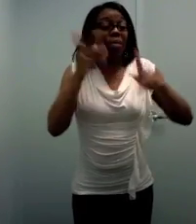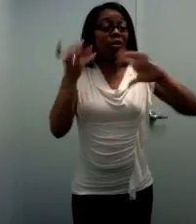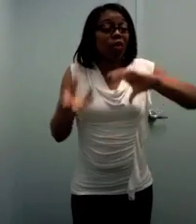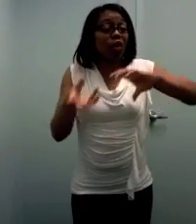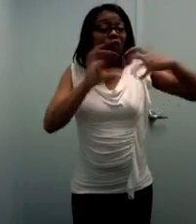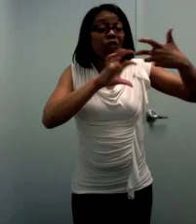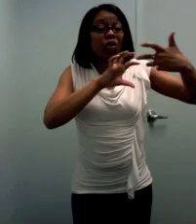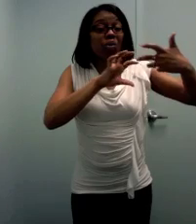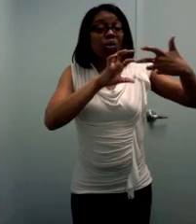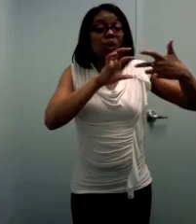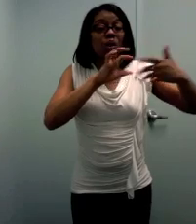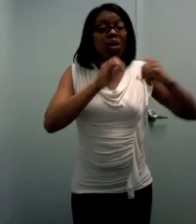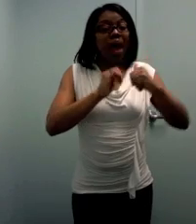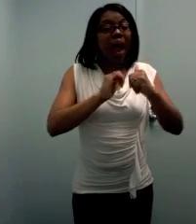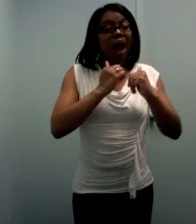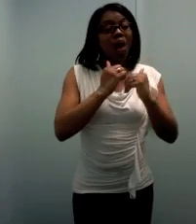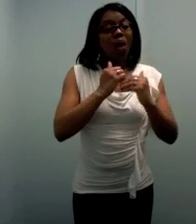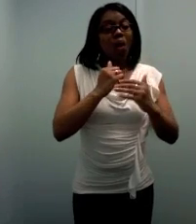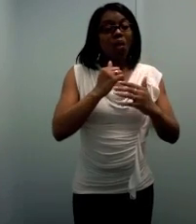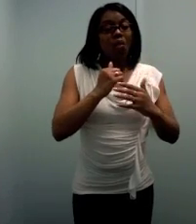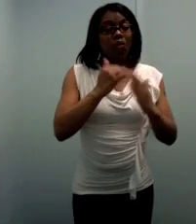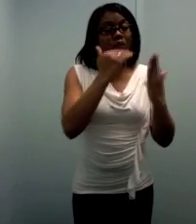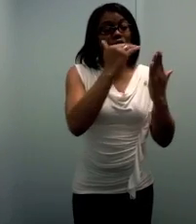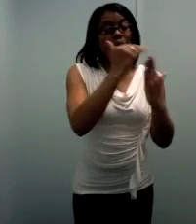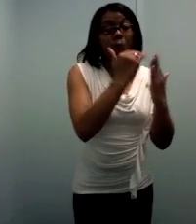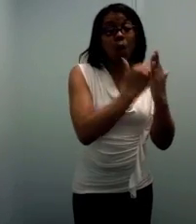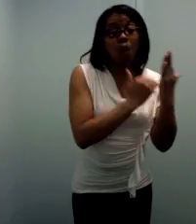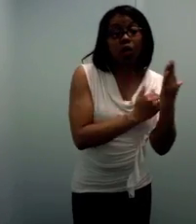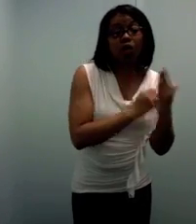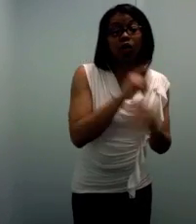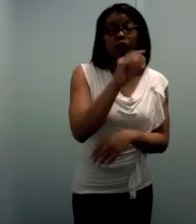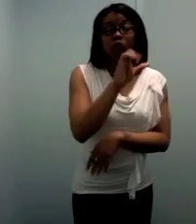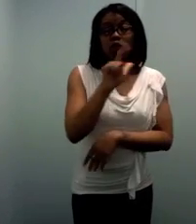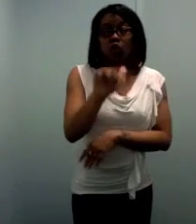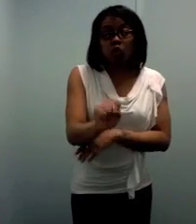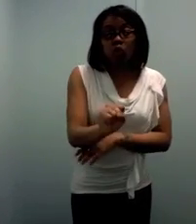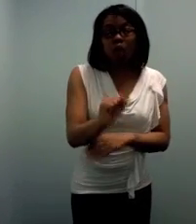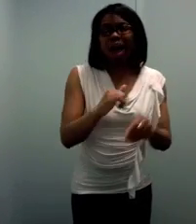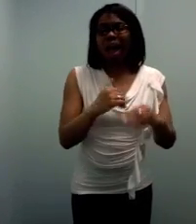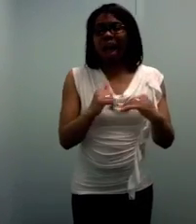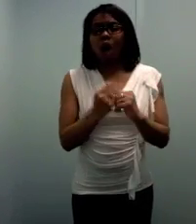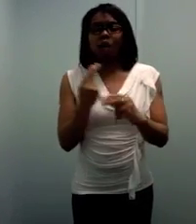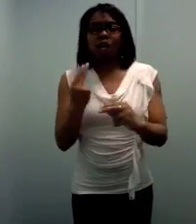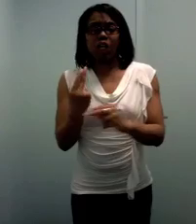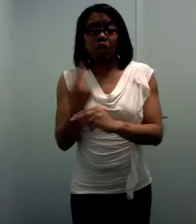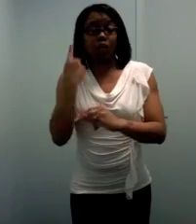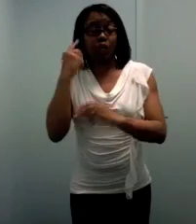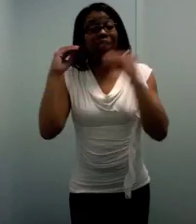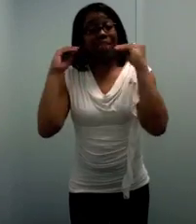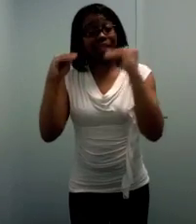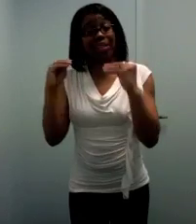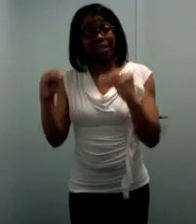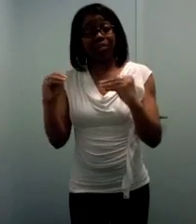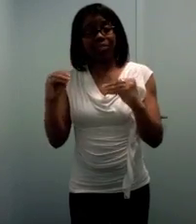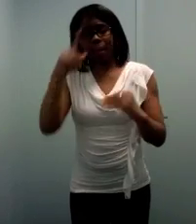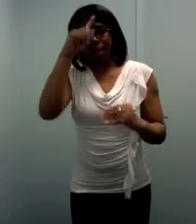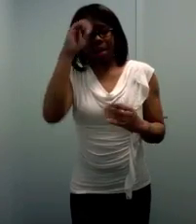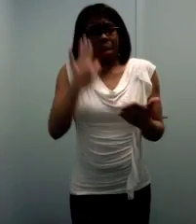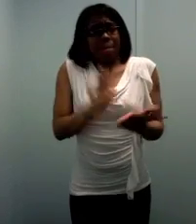of the invention of the tools with the order in which they should use them for teaching. So just because paper was invented before